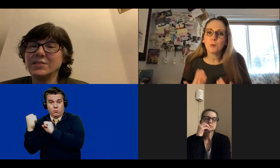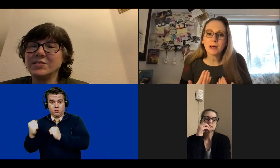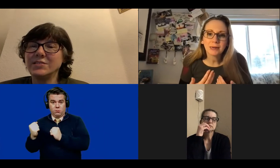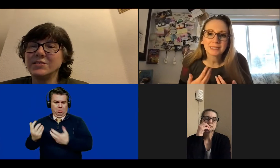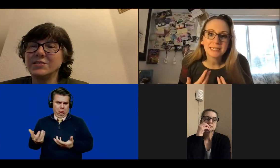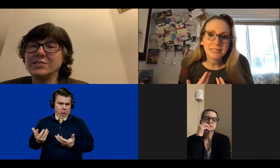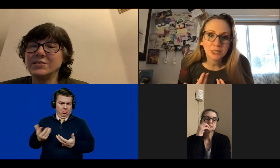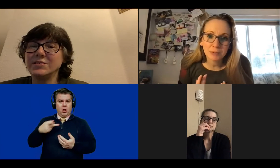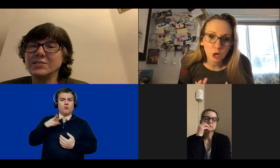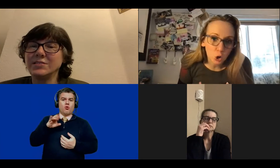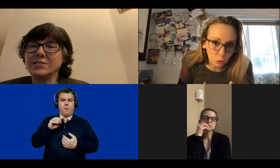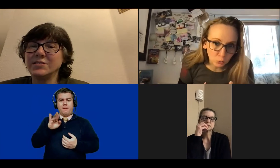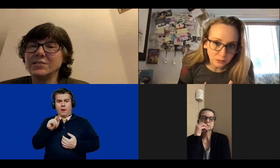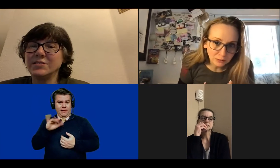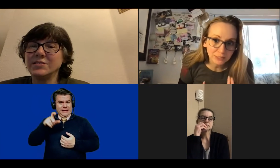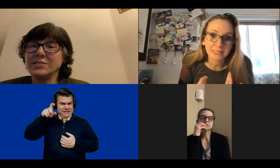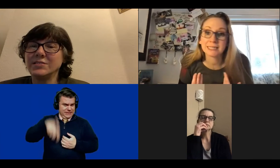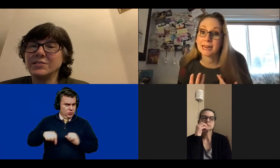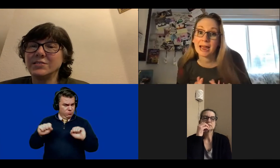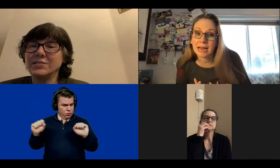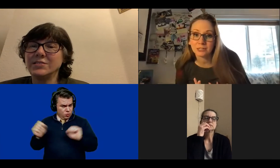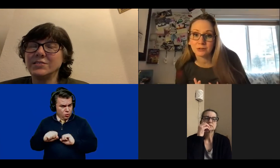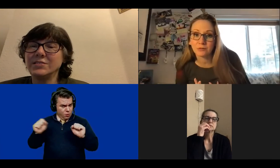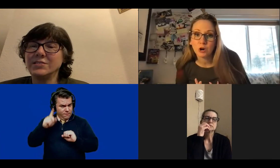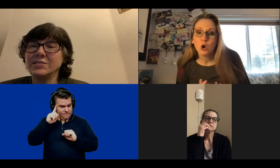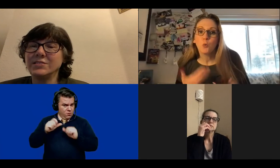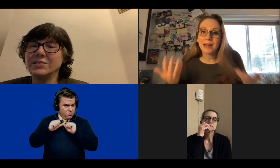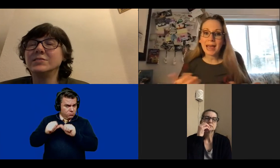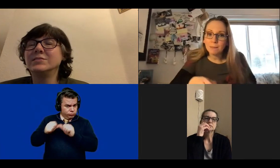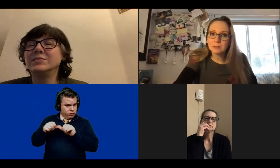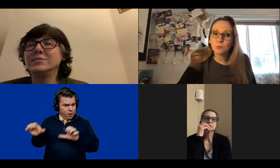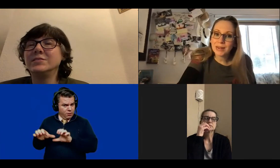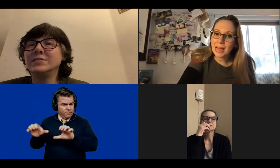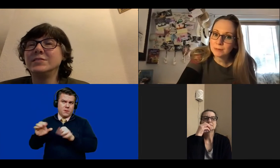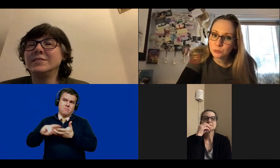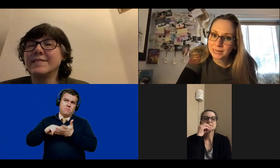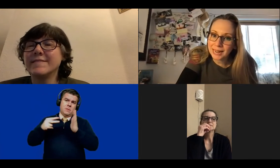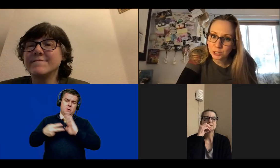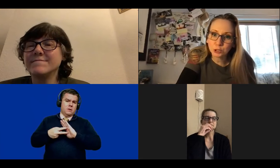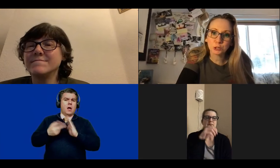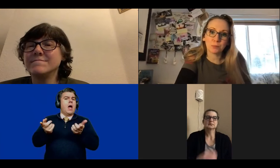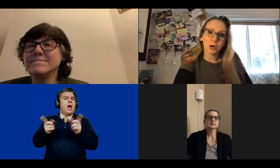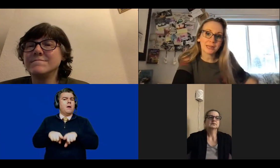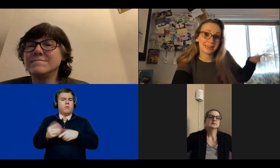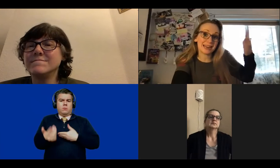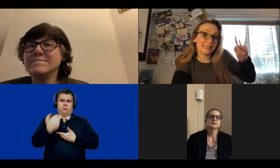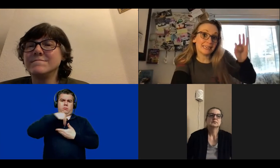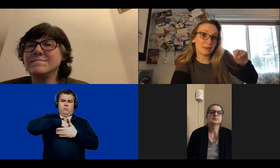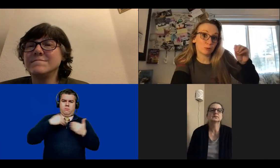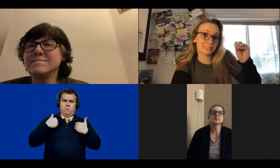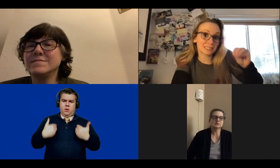If probiotics need to be cold to stay active, what happens when it enters your body